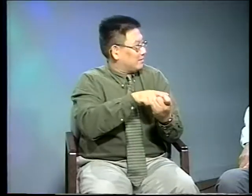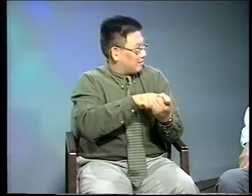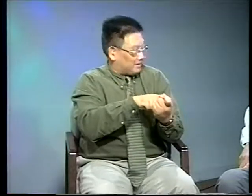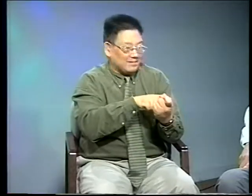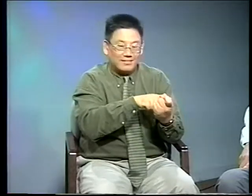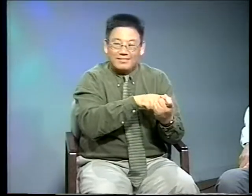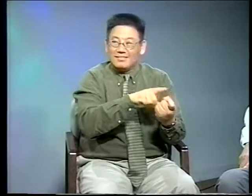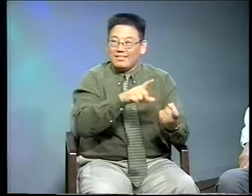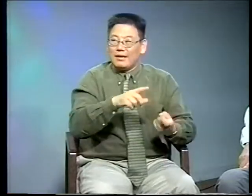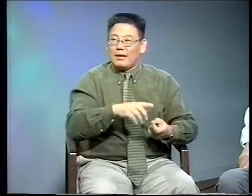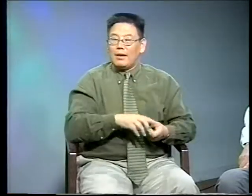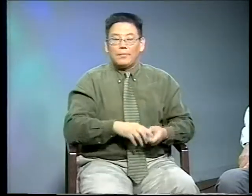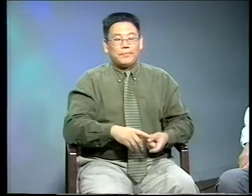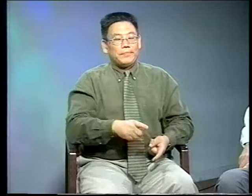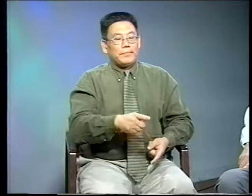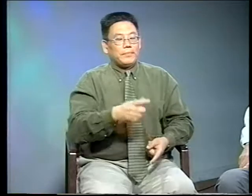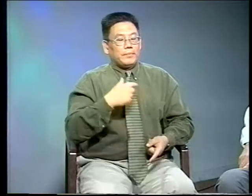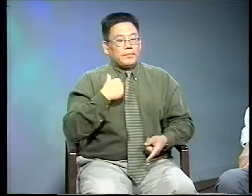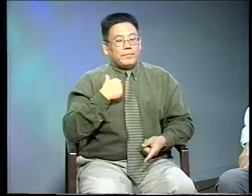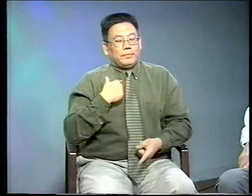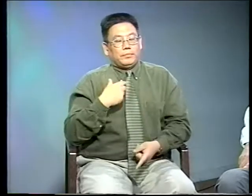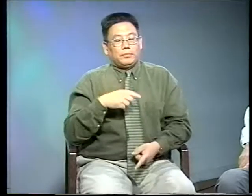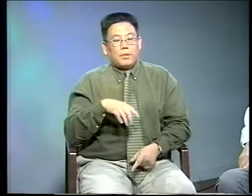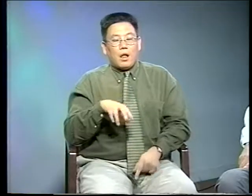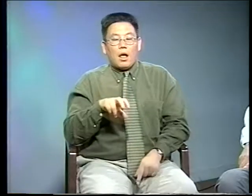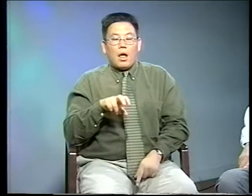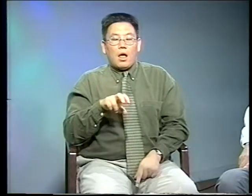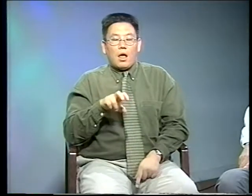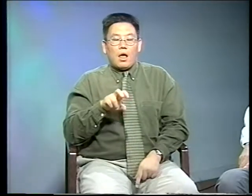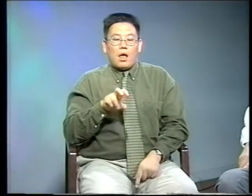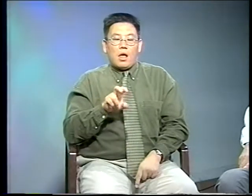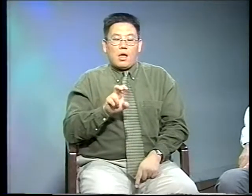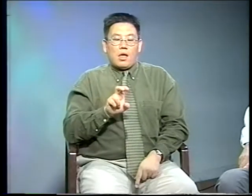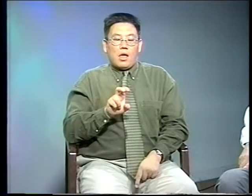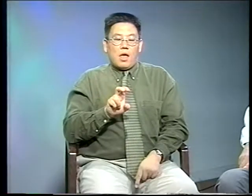names that were fingerspelled. I had to keep asking me.